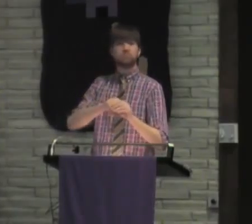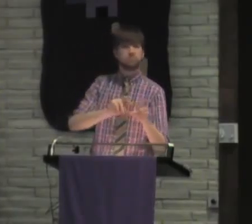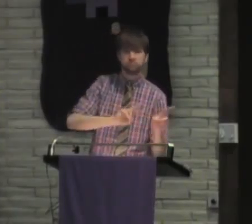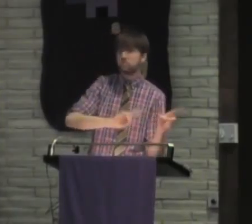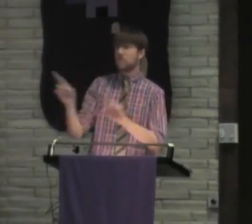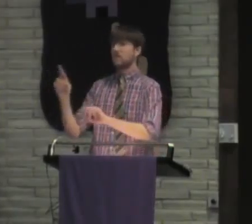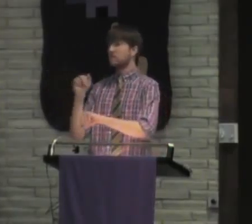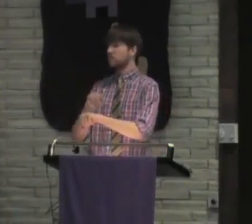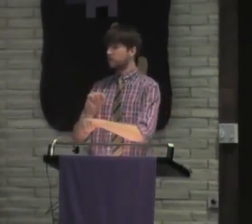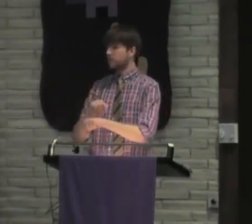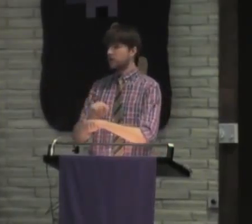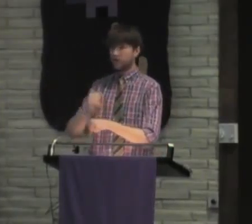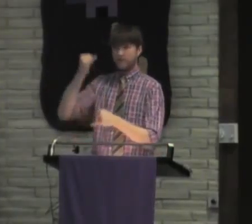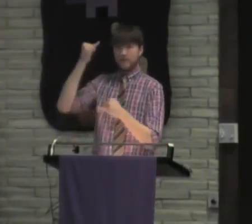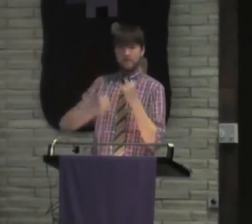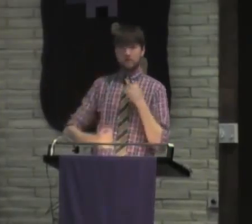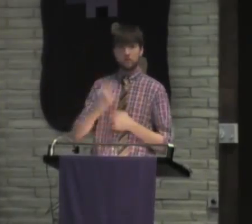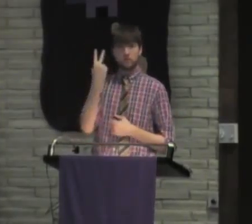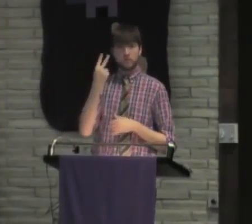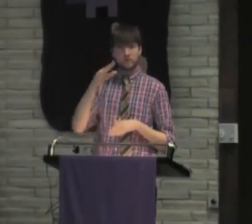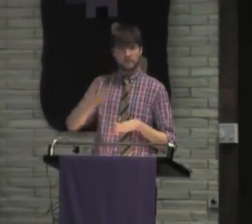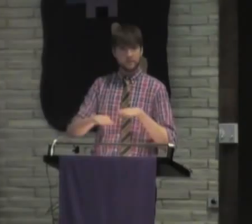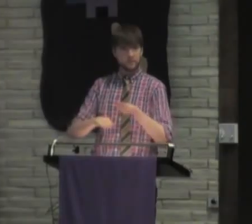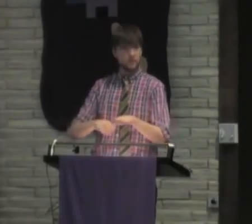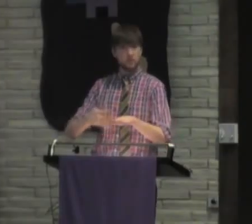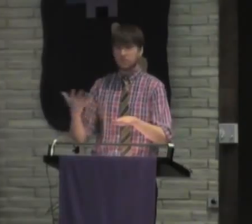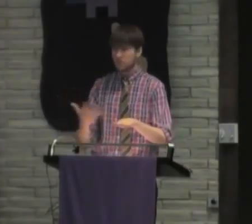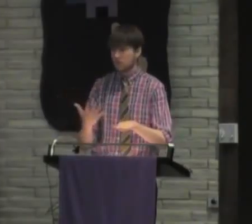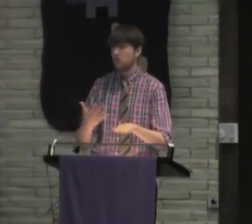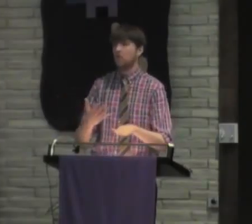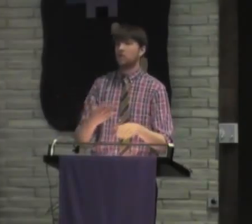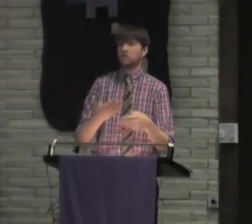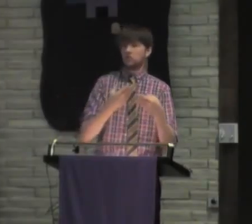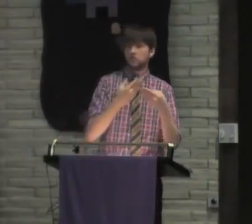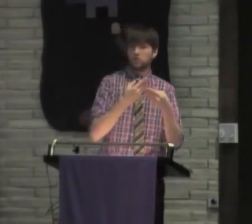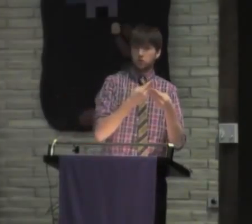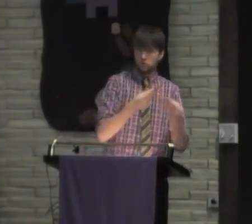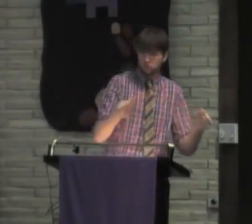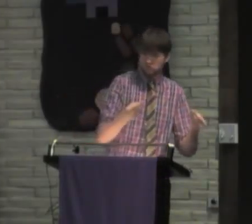Now, once everybody's involved and ready to work, then the last two steps are